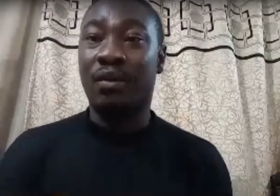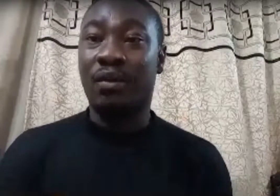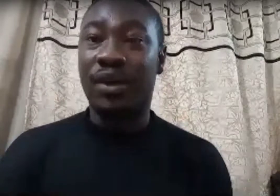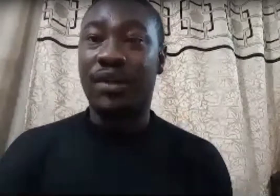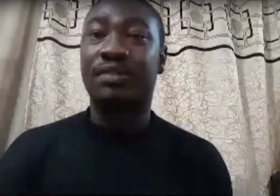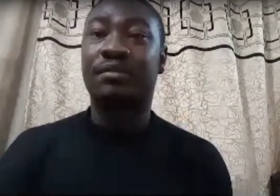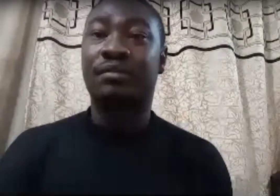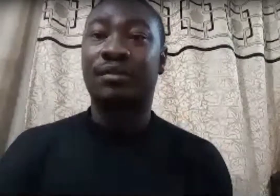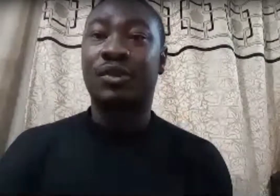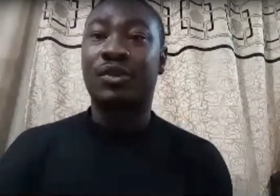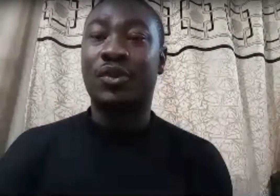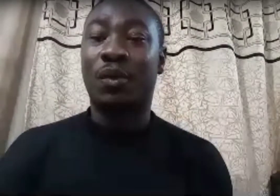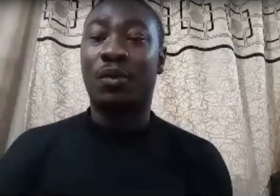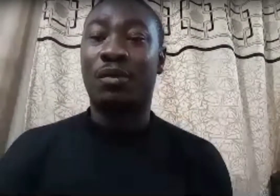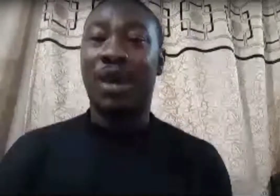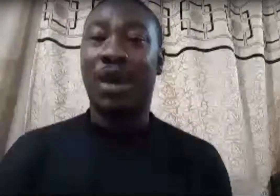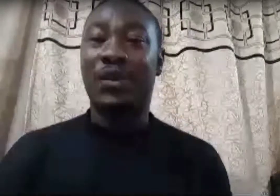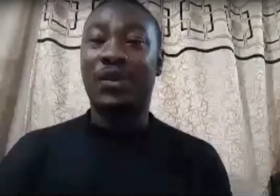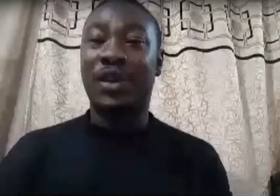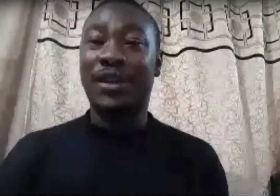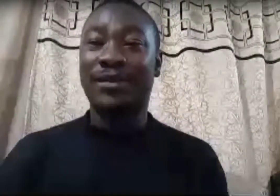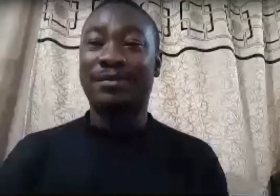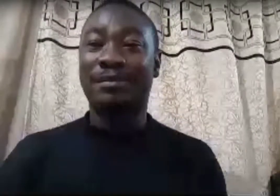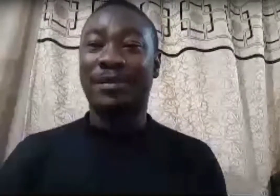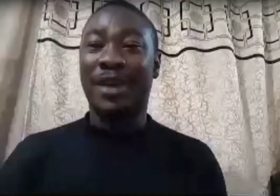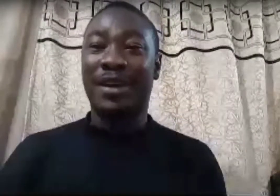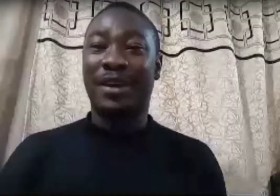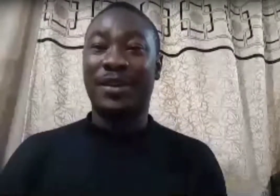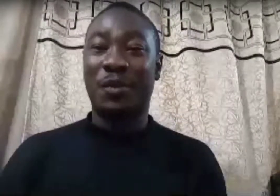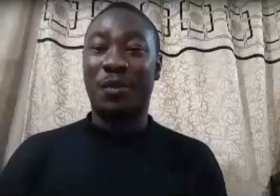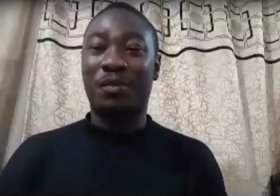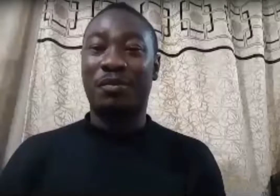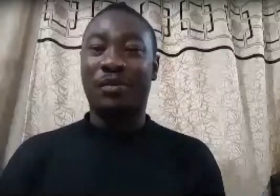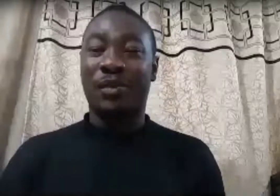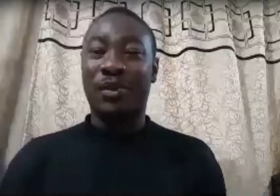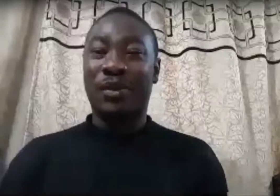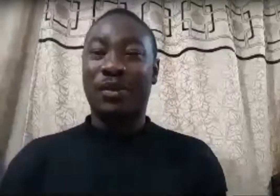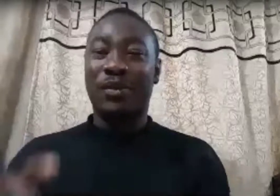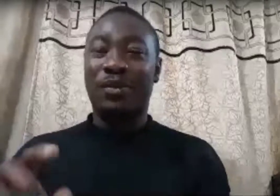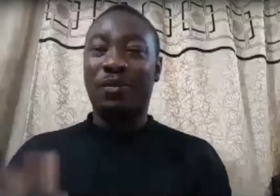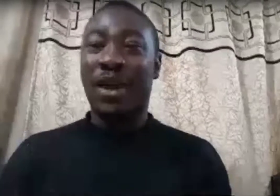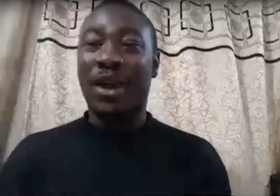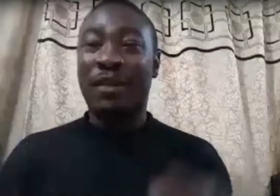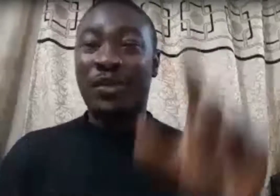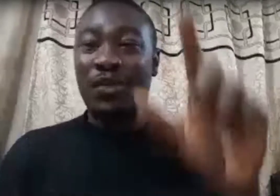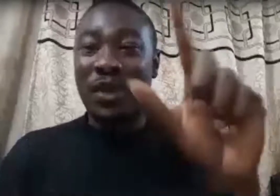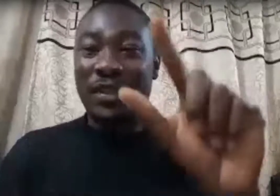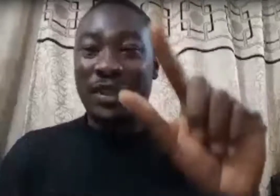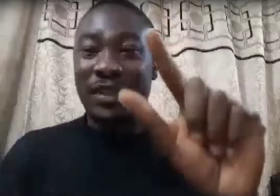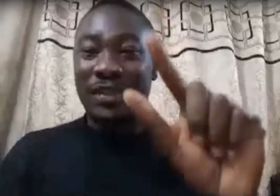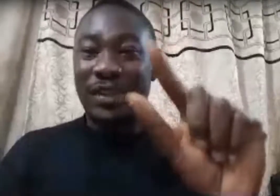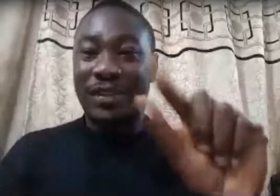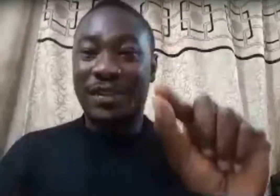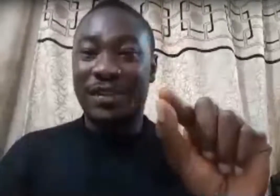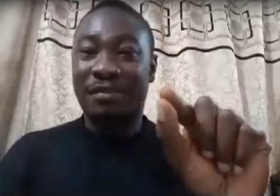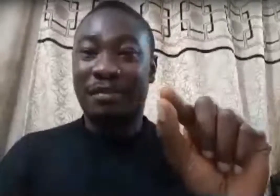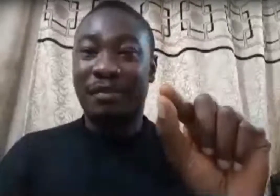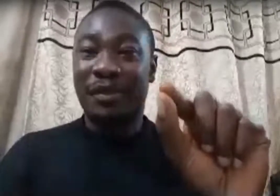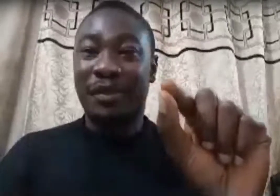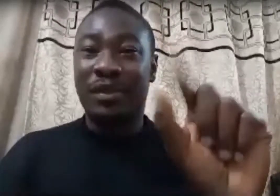are we together? Let's go. We have 20 as this. This is 20. We